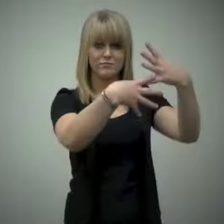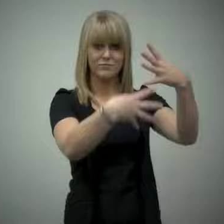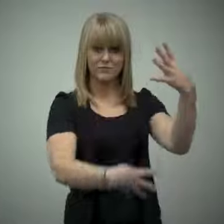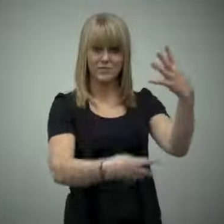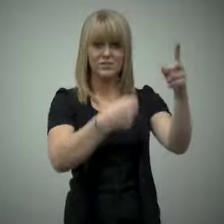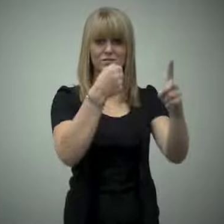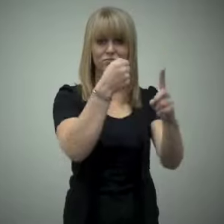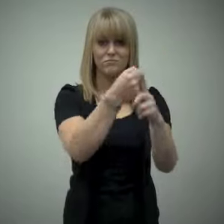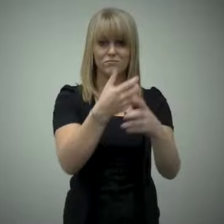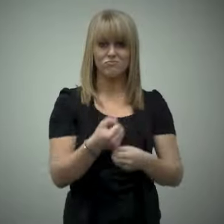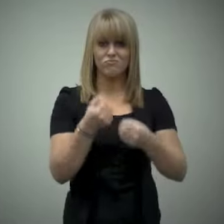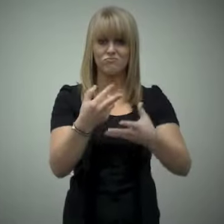Contributing factors of RSI: